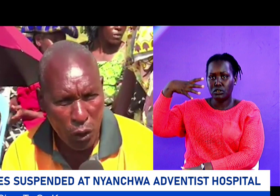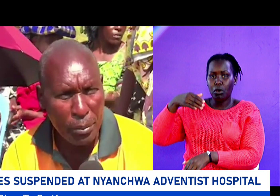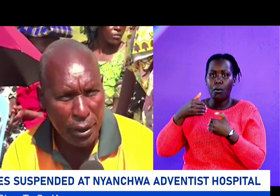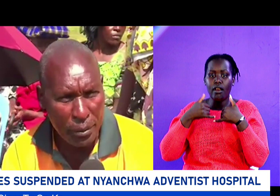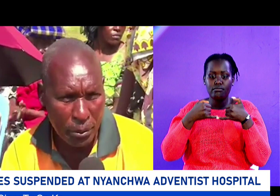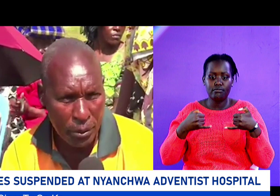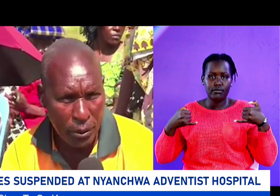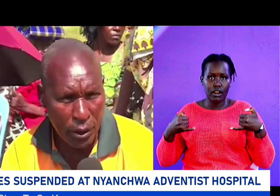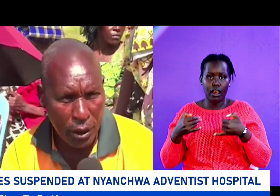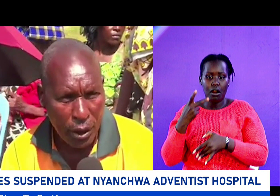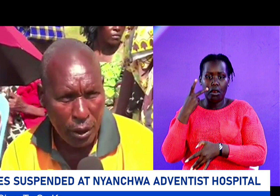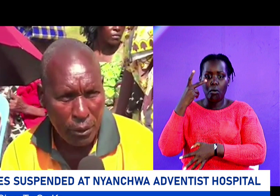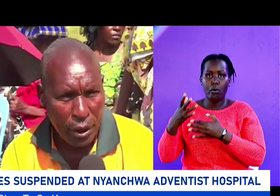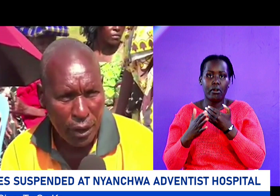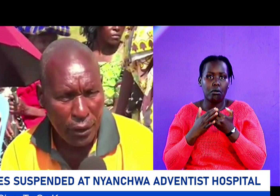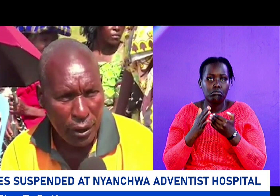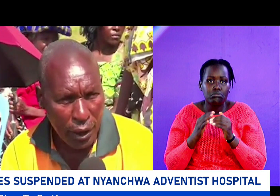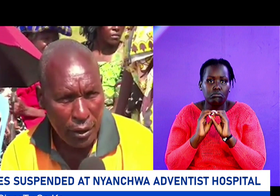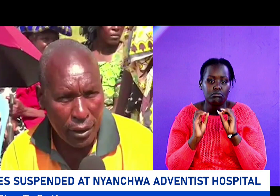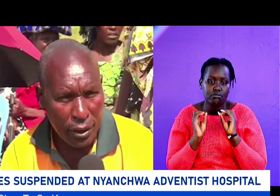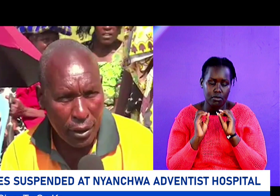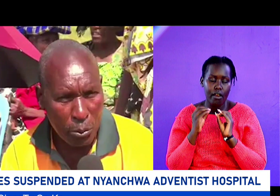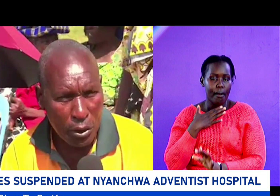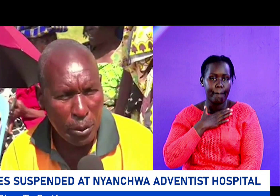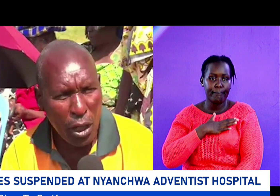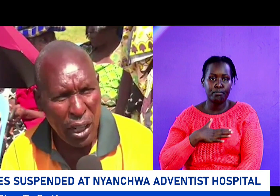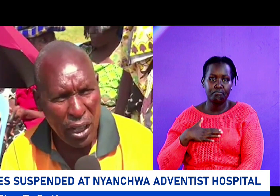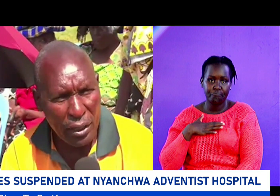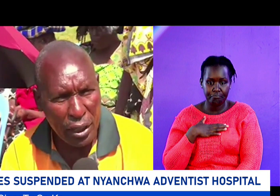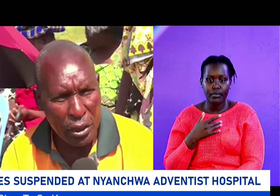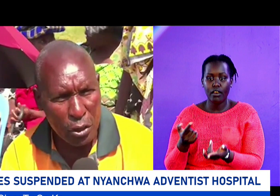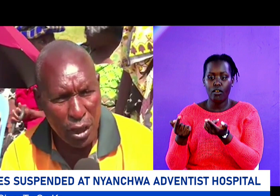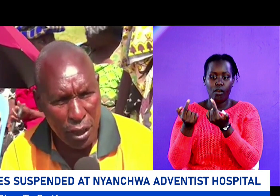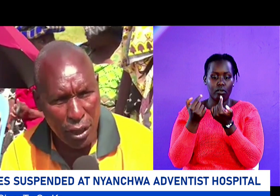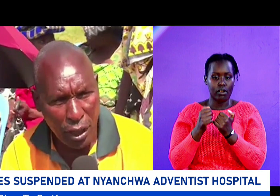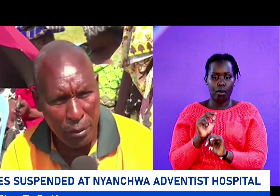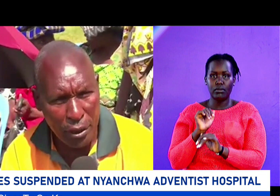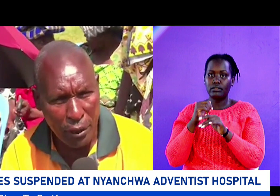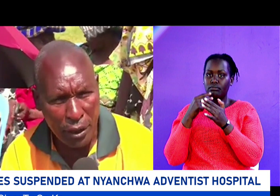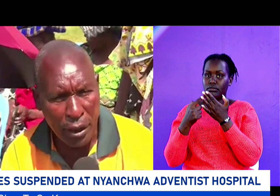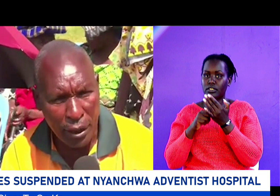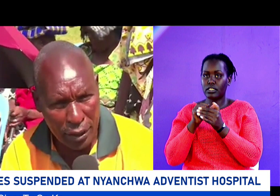hatuoni matibabu. Tafadhali muje mwakaangalie hiyo saa kama inafanya